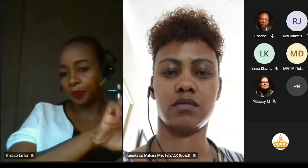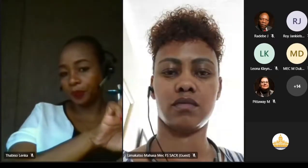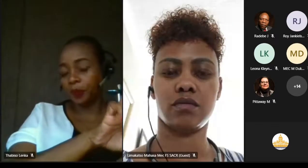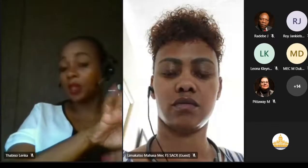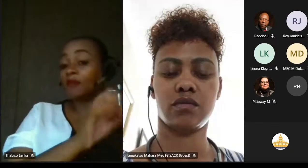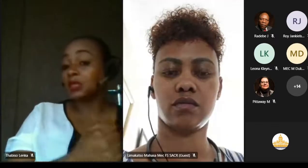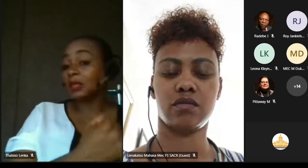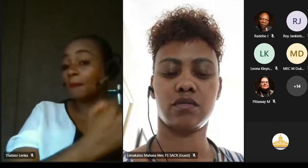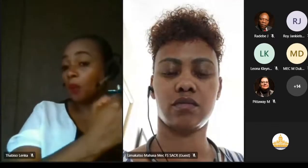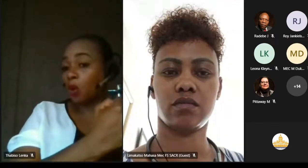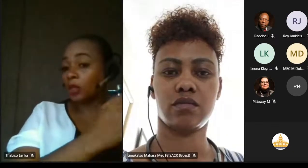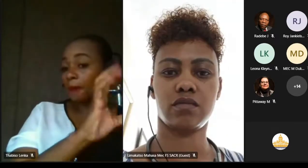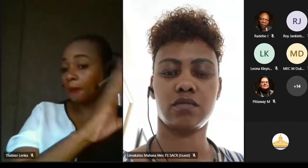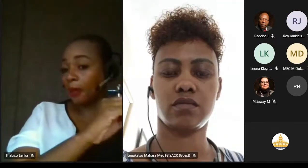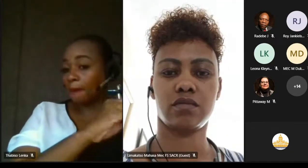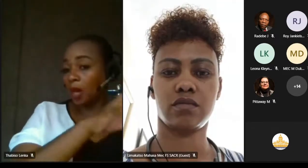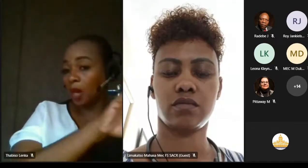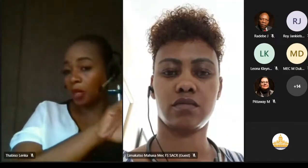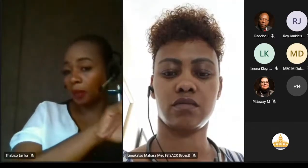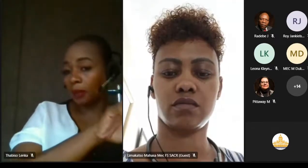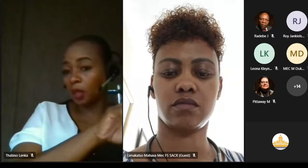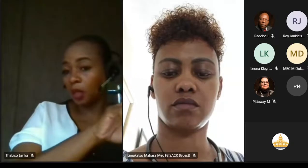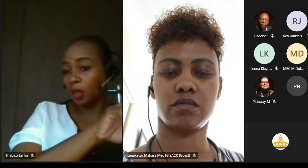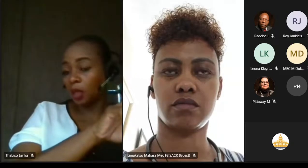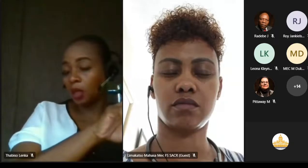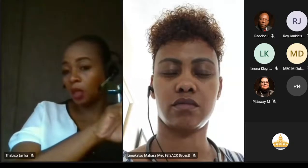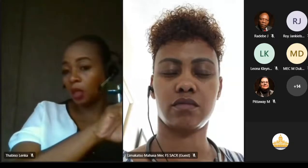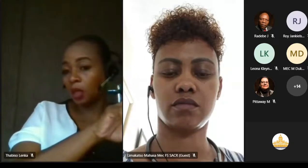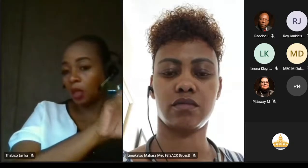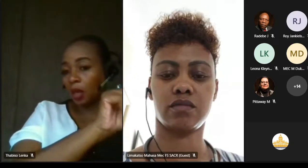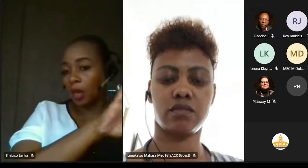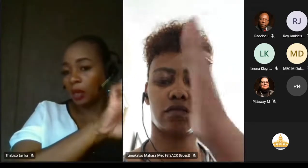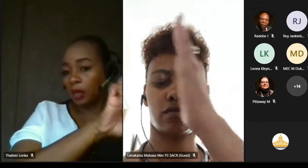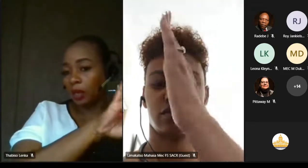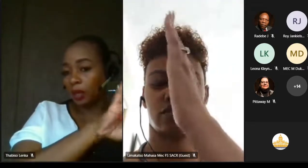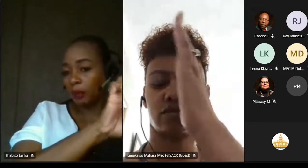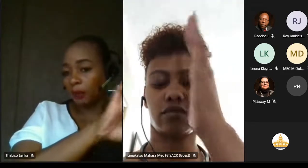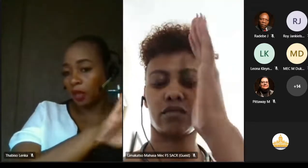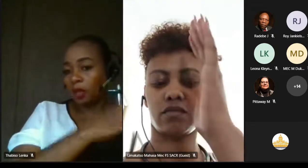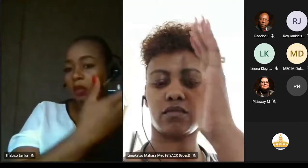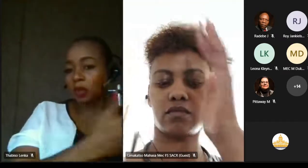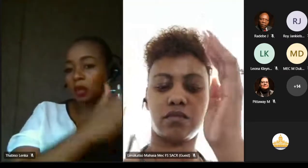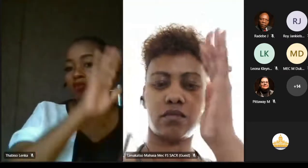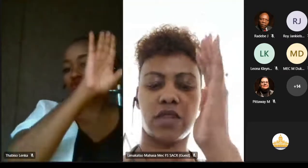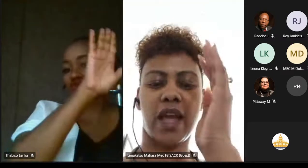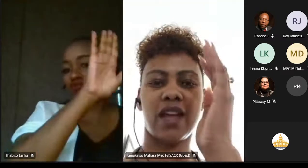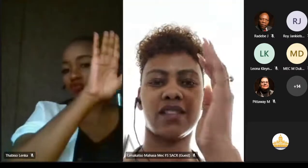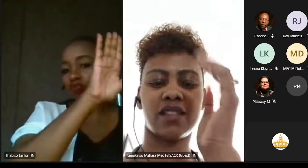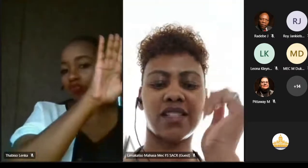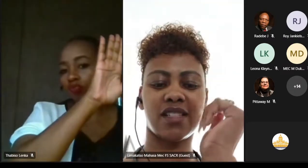those who support the nomination of Honorable Khadebe may raise their hands.